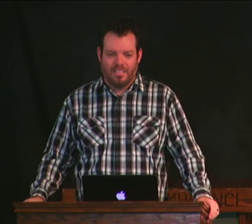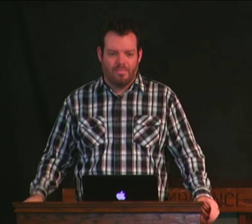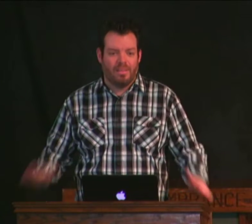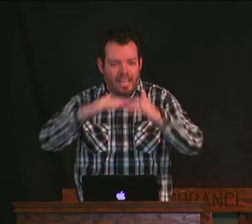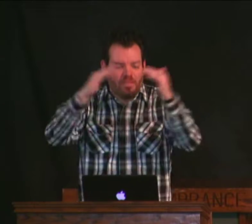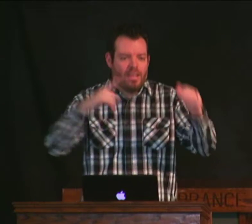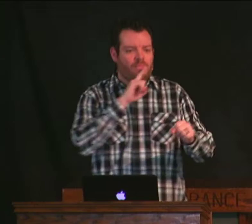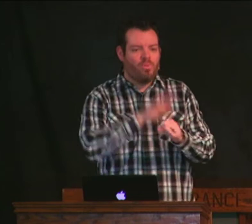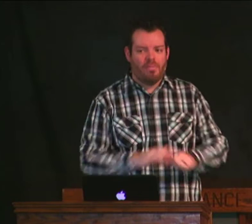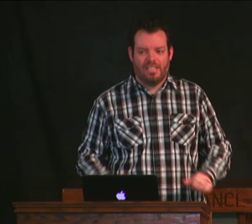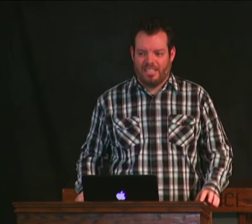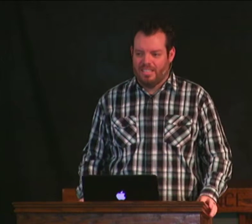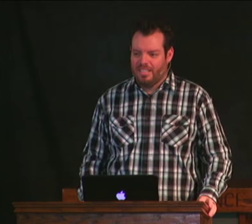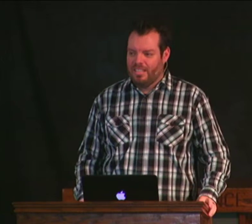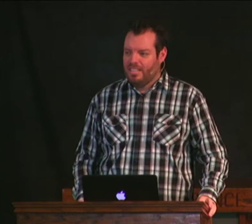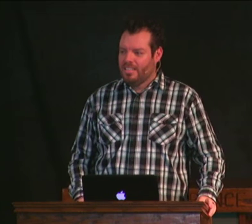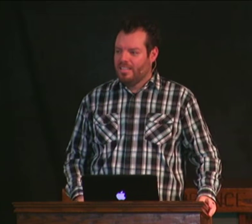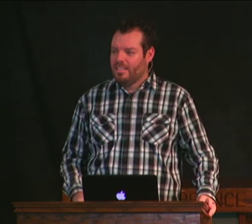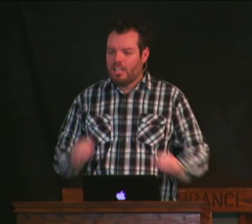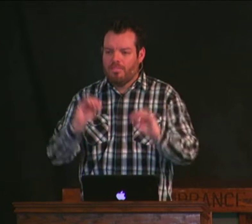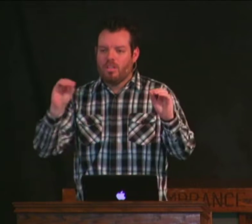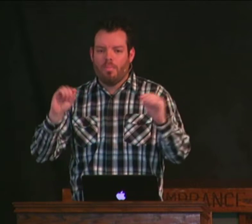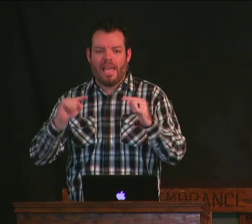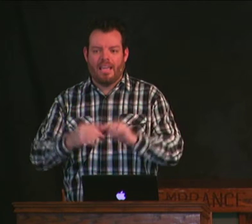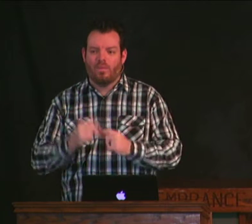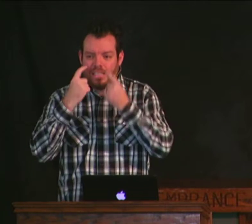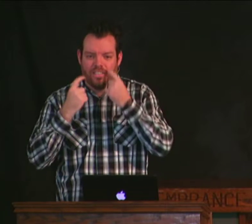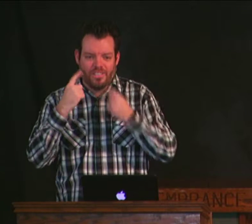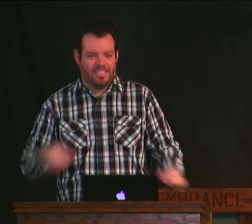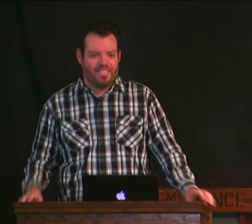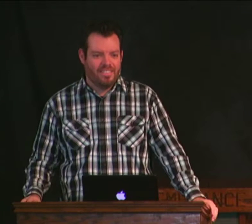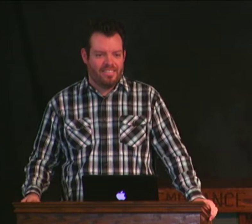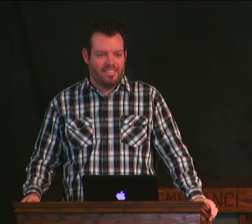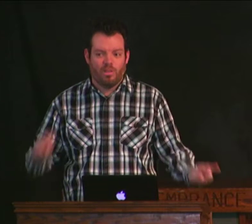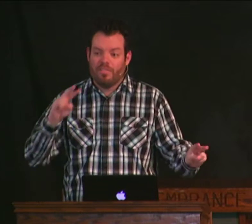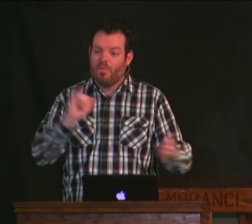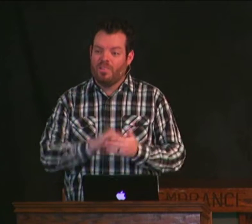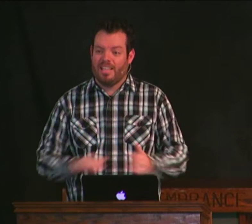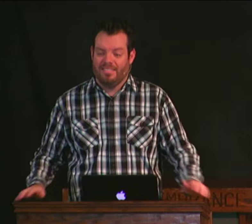But in heaven, we have the promise that there'll be no pain, no tears. I'm looking forward to that.